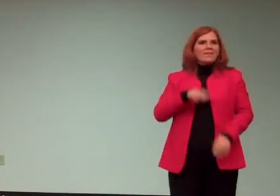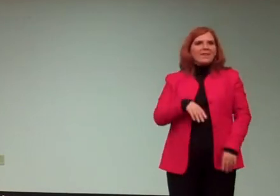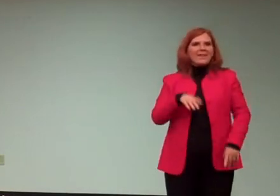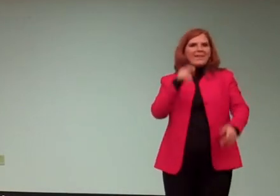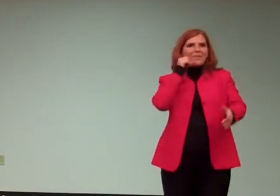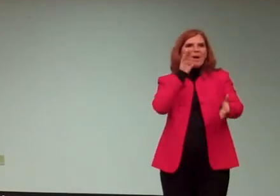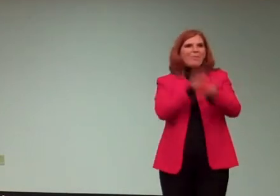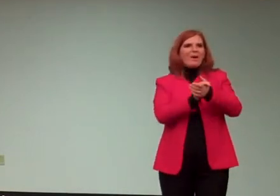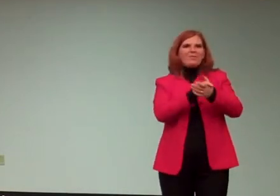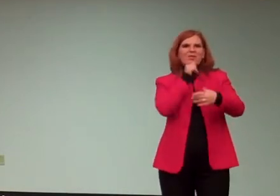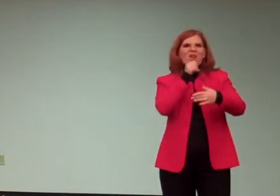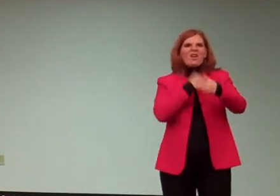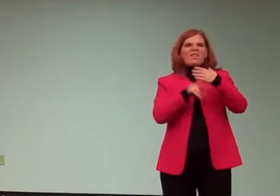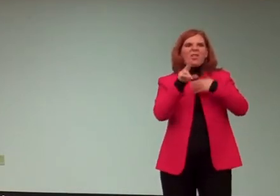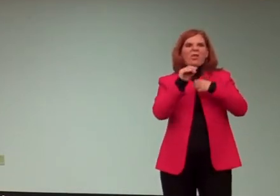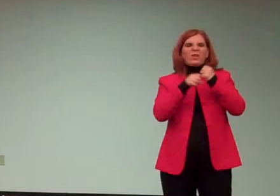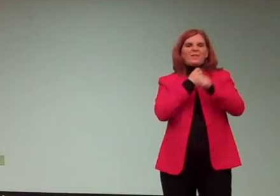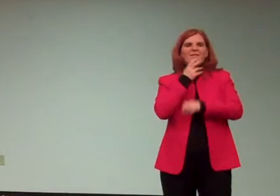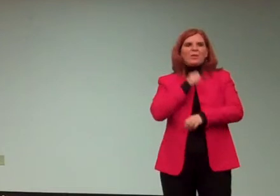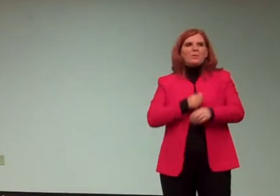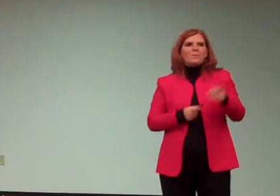down.